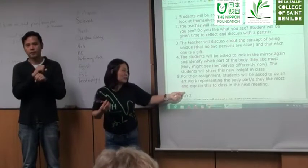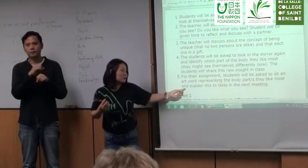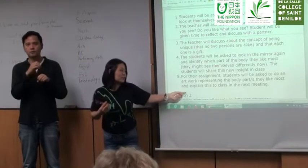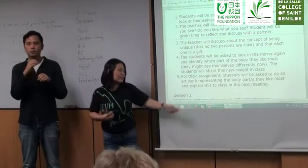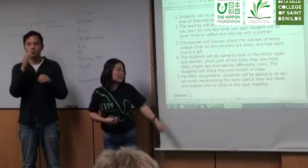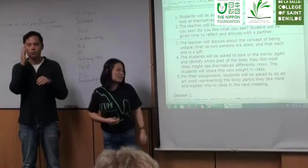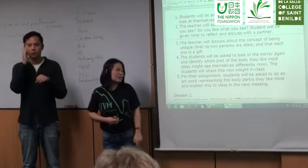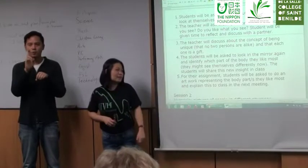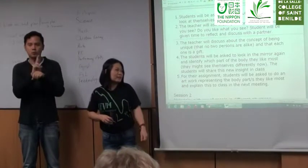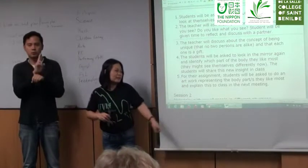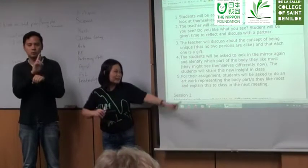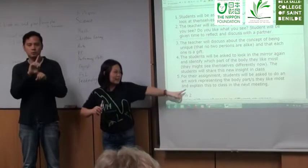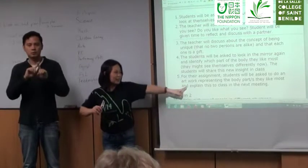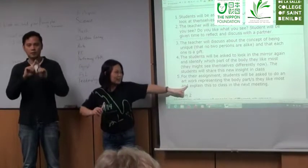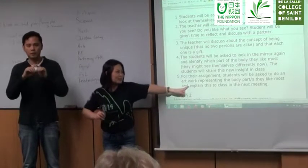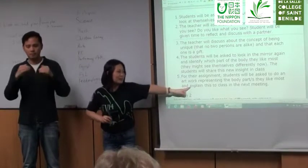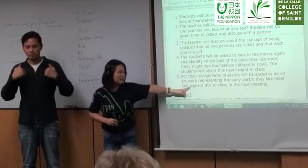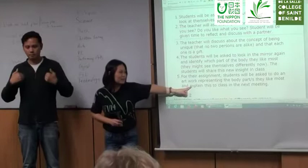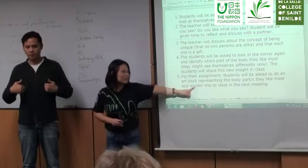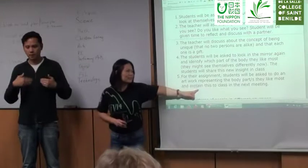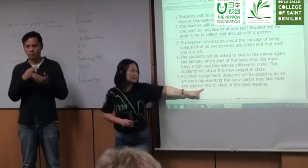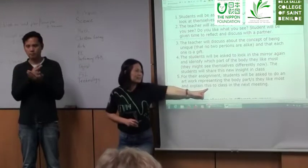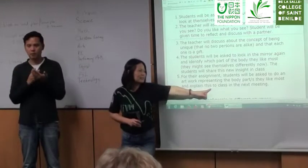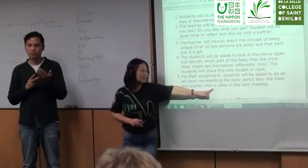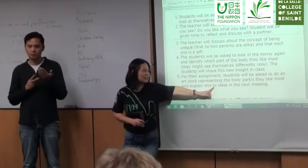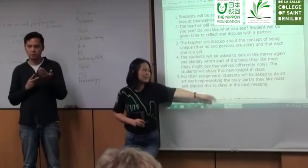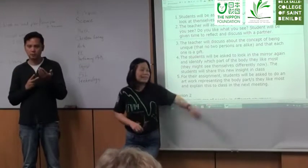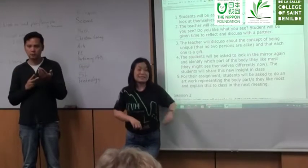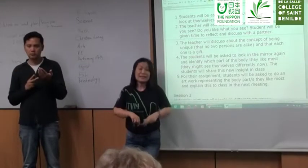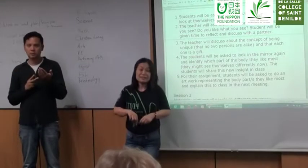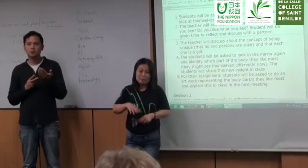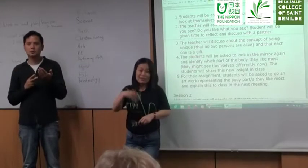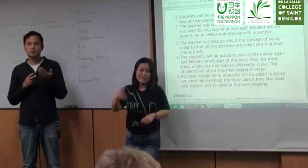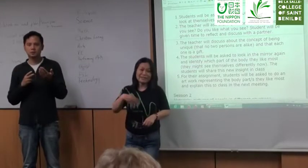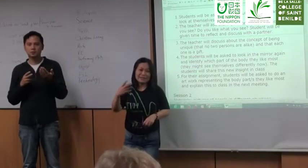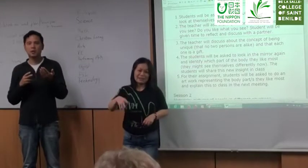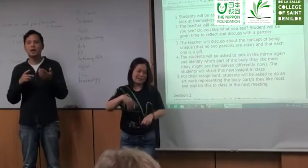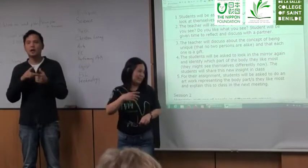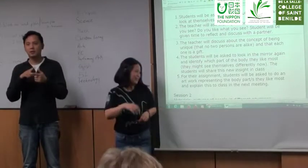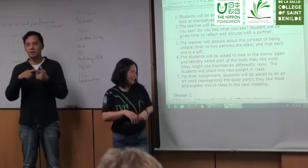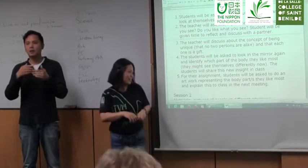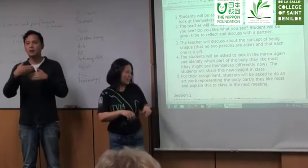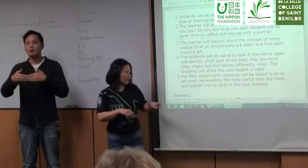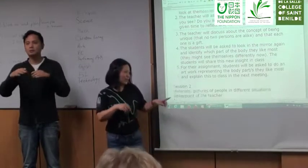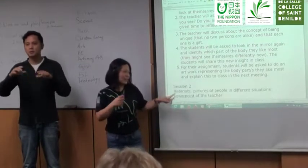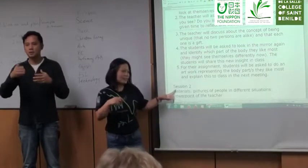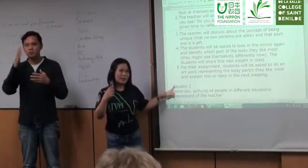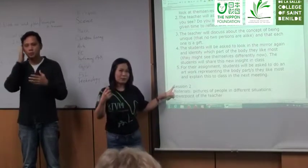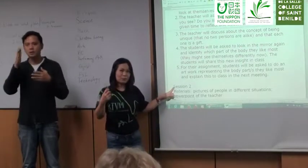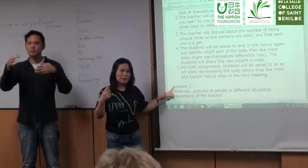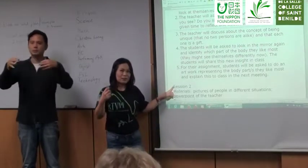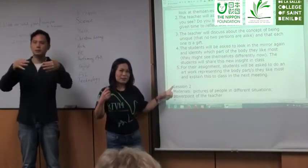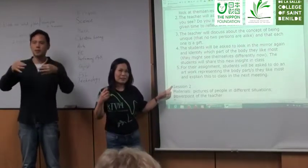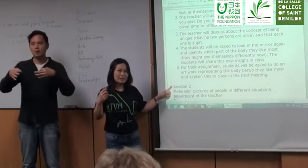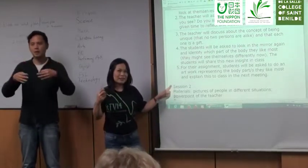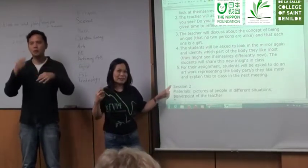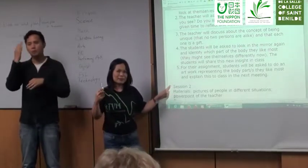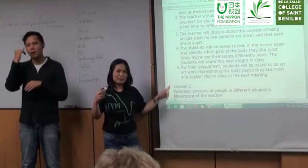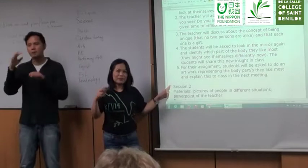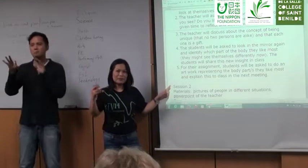like most and explain this to the class next meeting. So that's